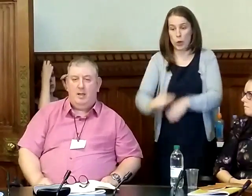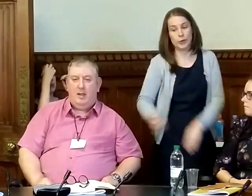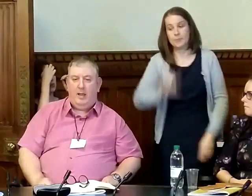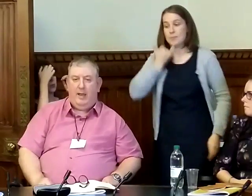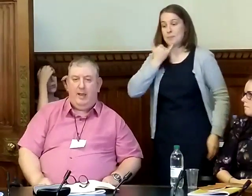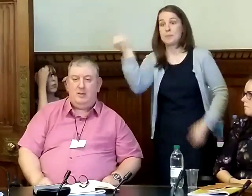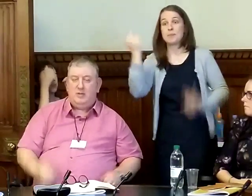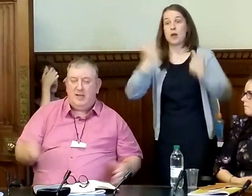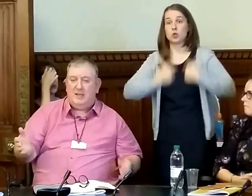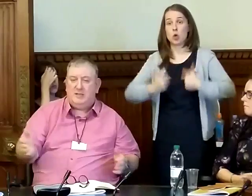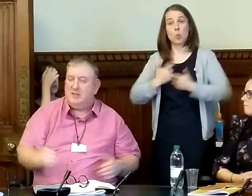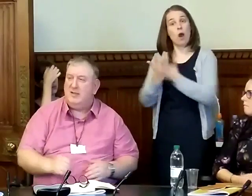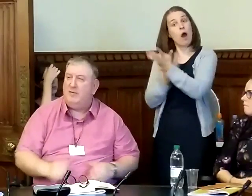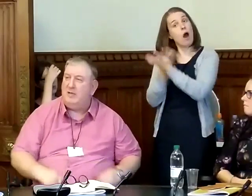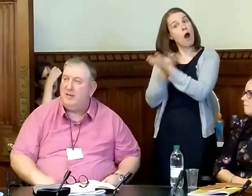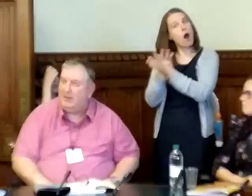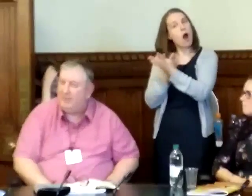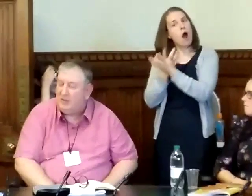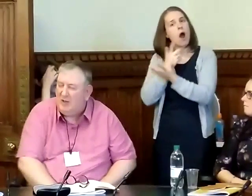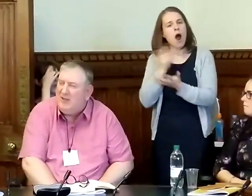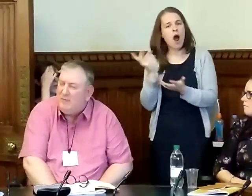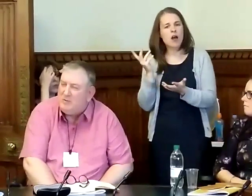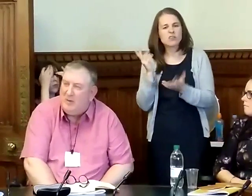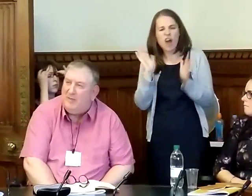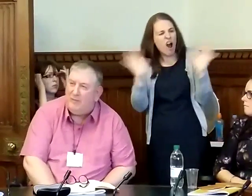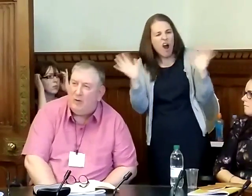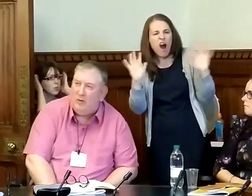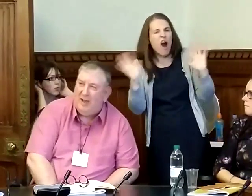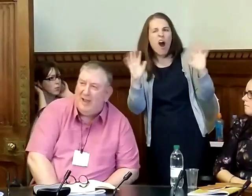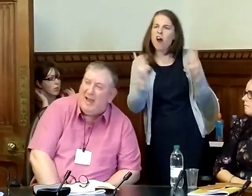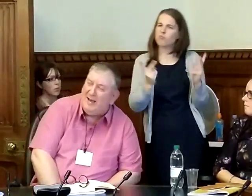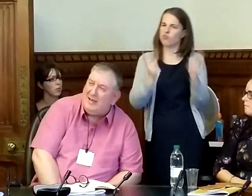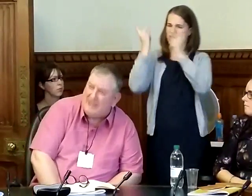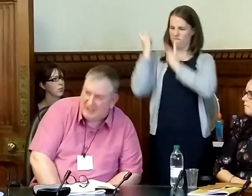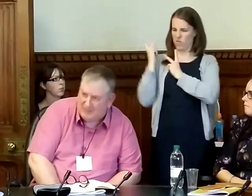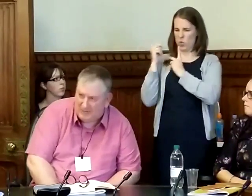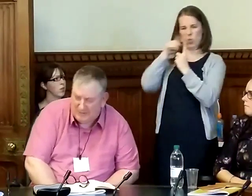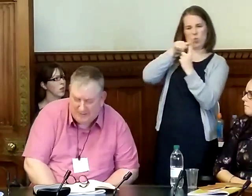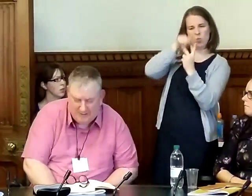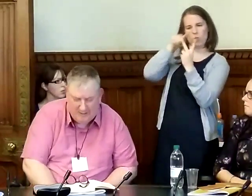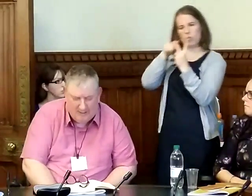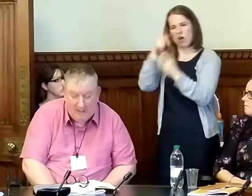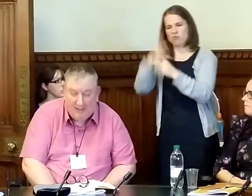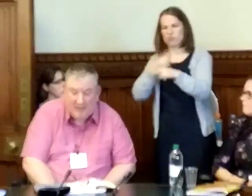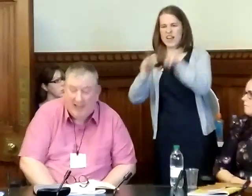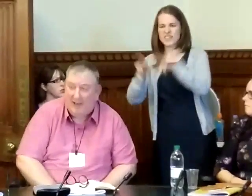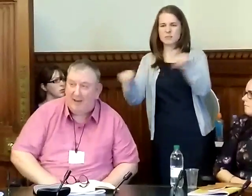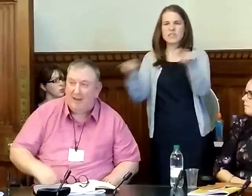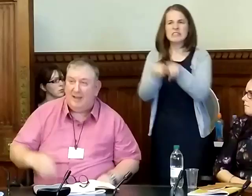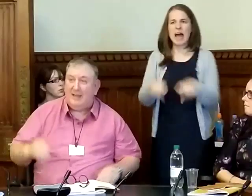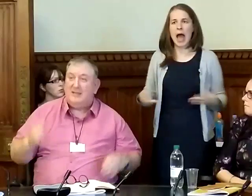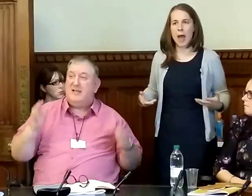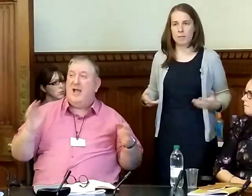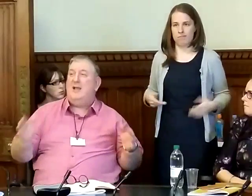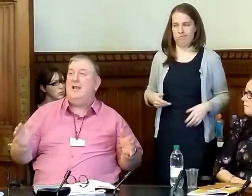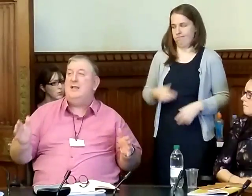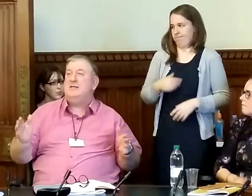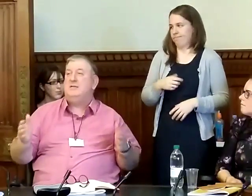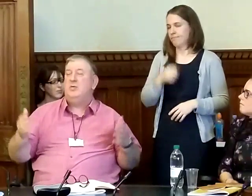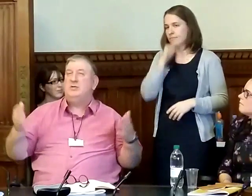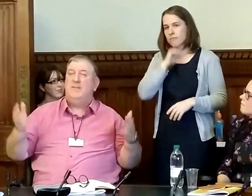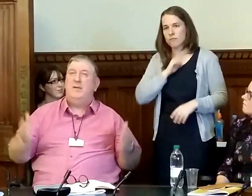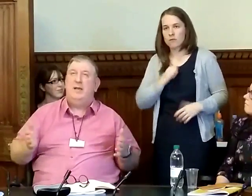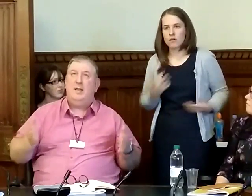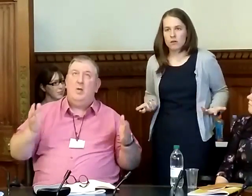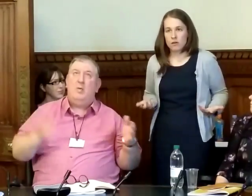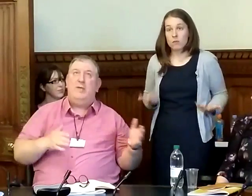her. She then said, there's no difference between a review and an assessment. Now, sadly,